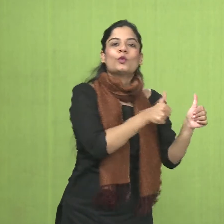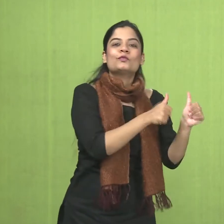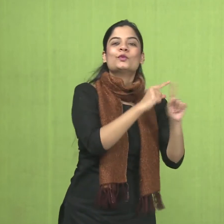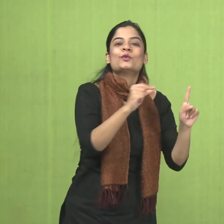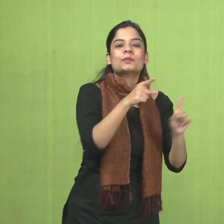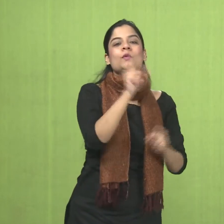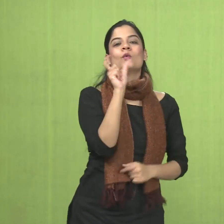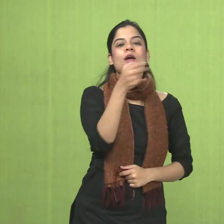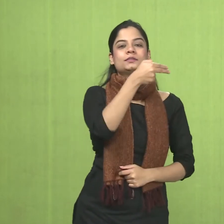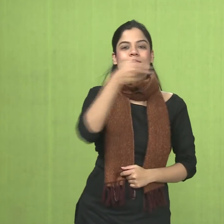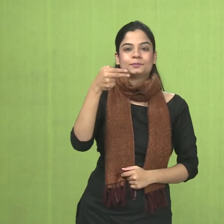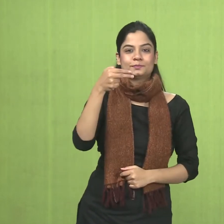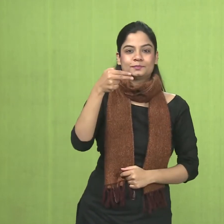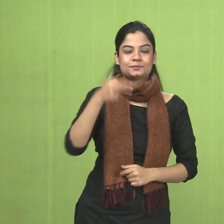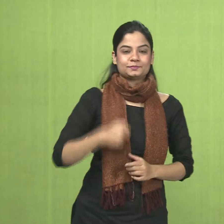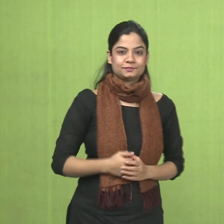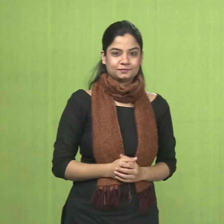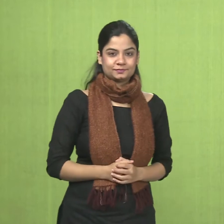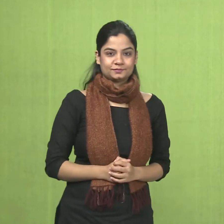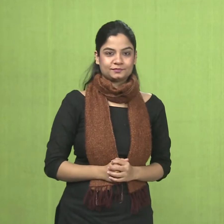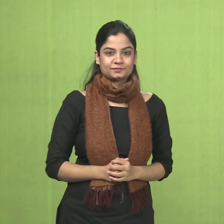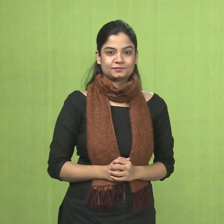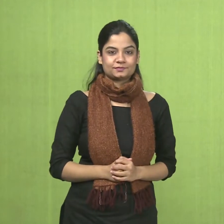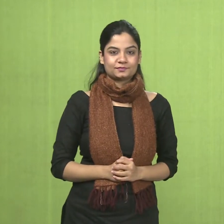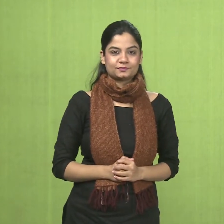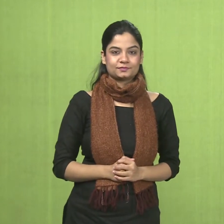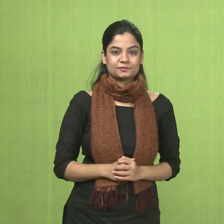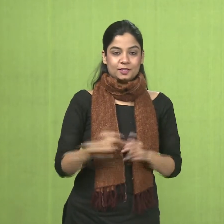jungle, etc. So she is telling the rules and giving pieces of advice.